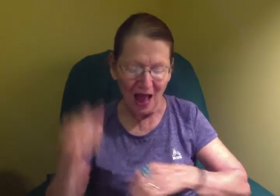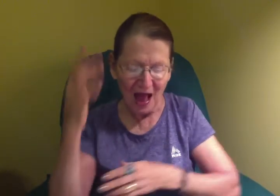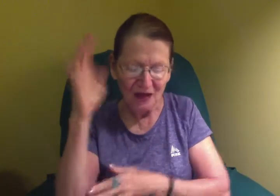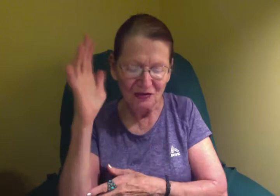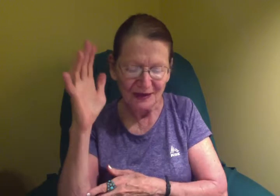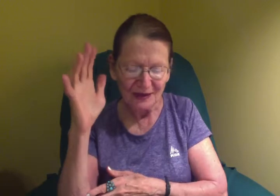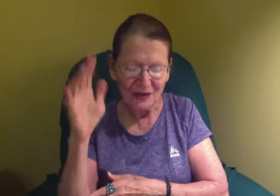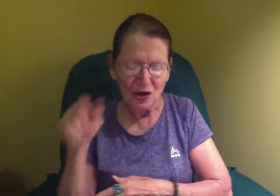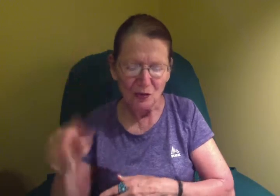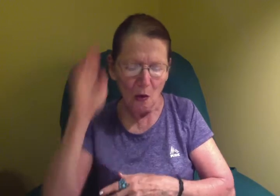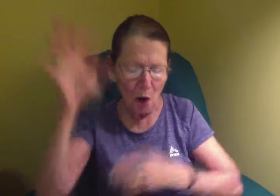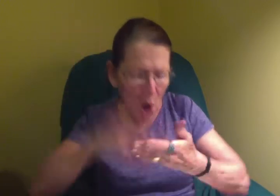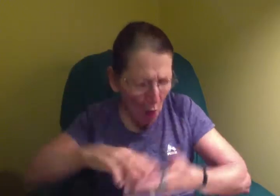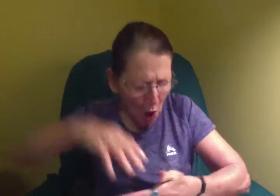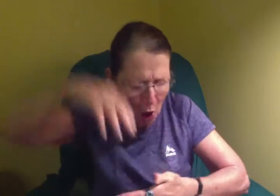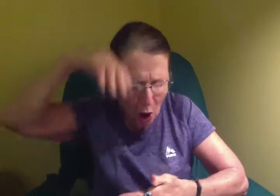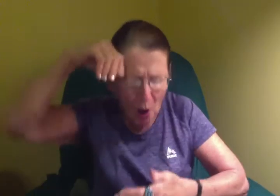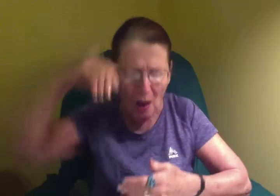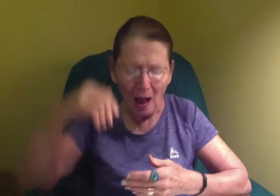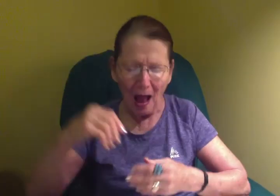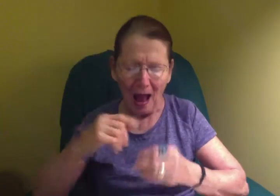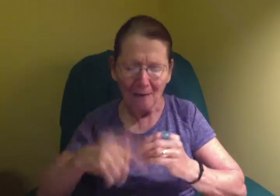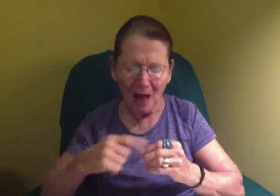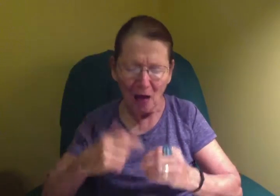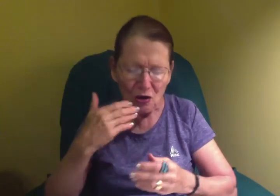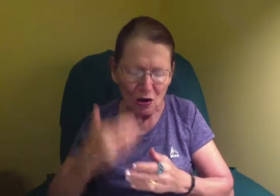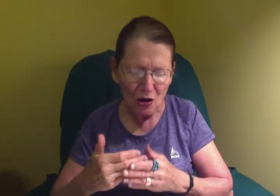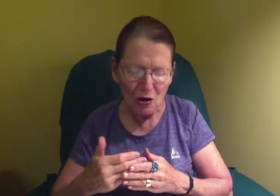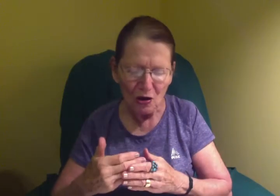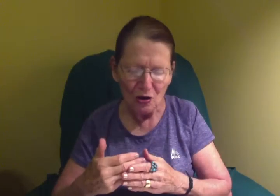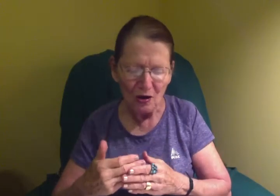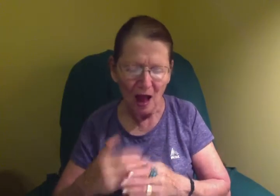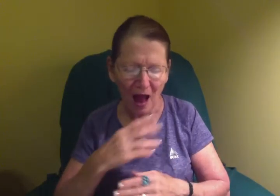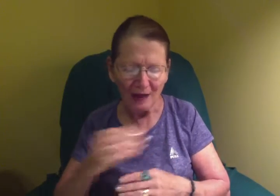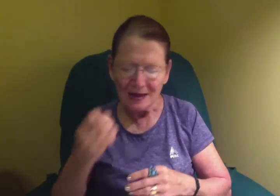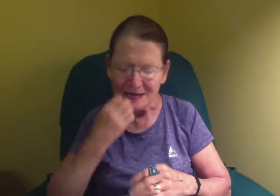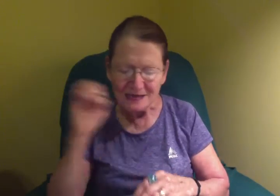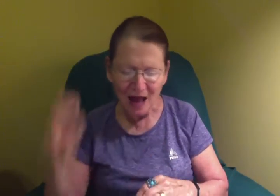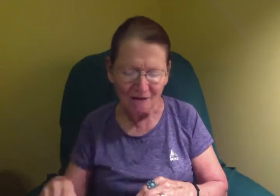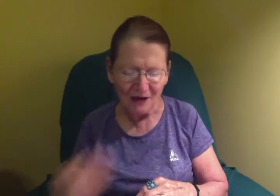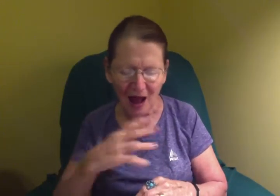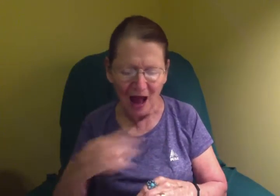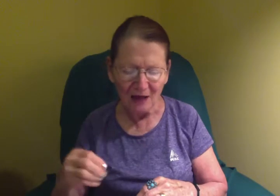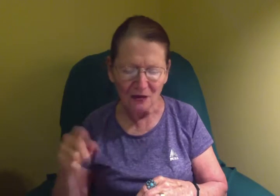I I could eat smell. I could eat my smell